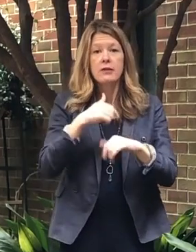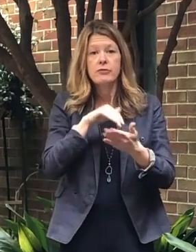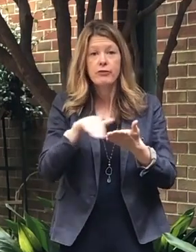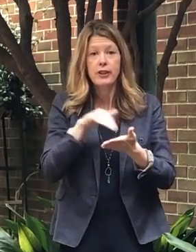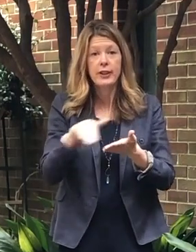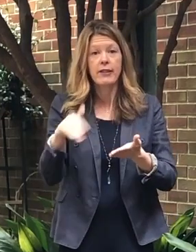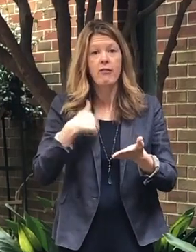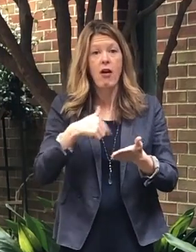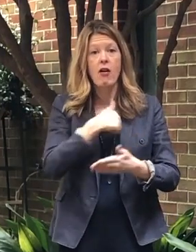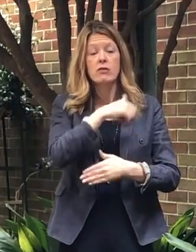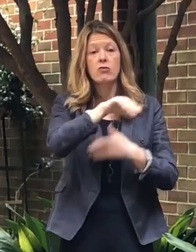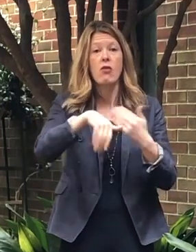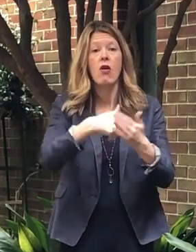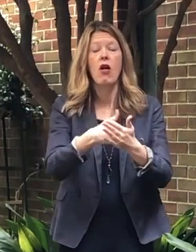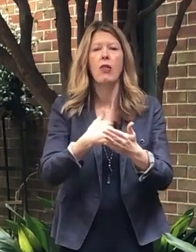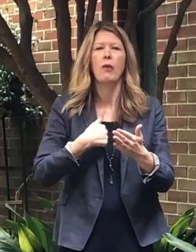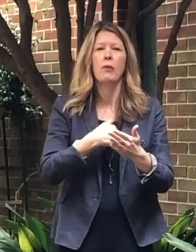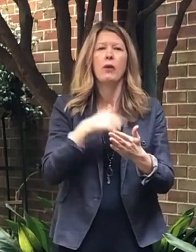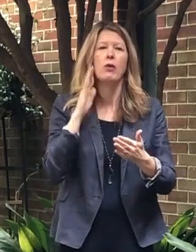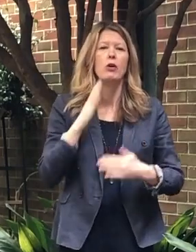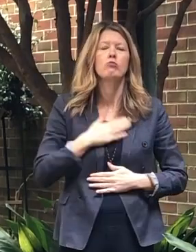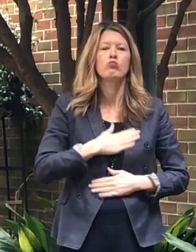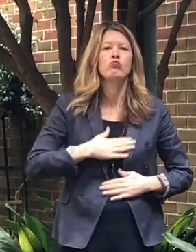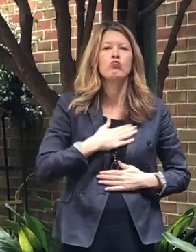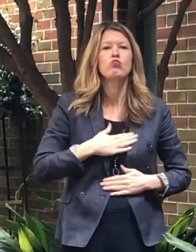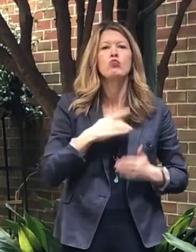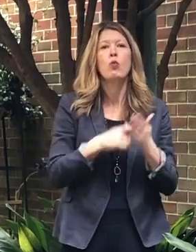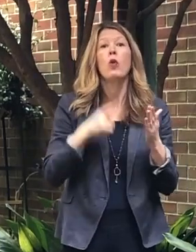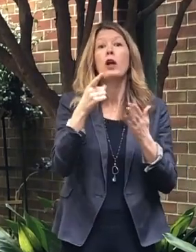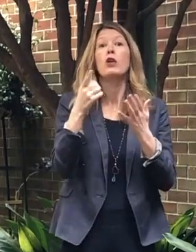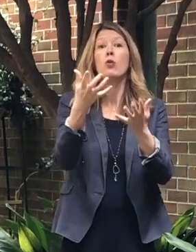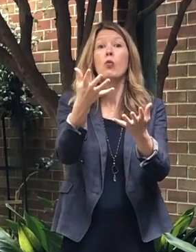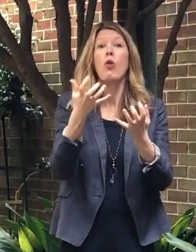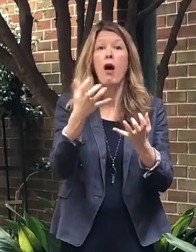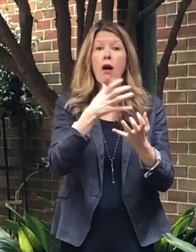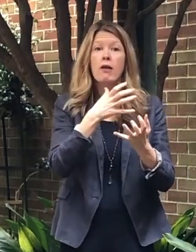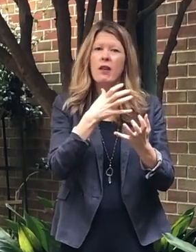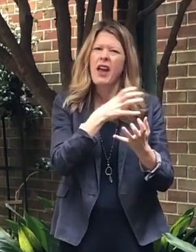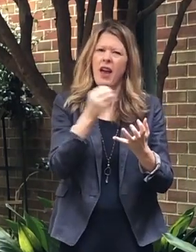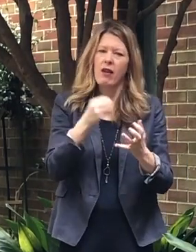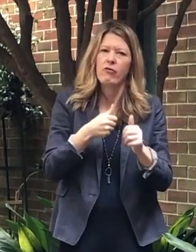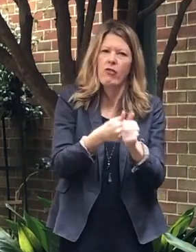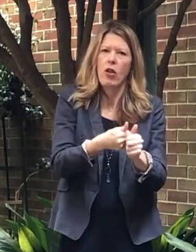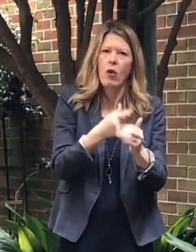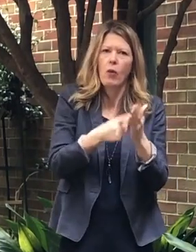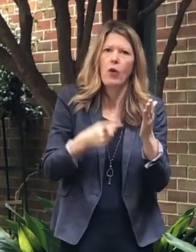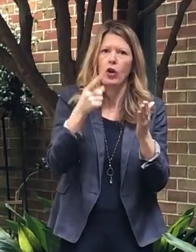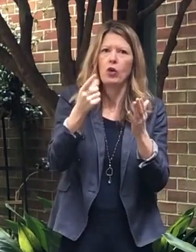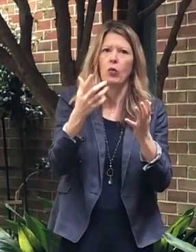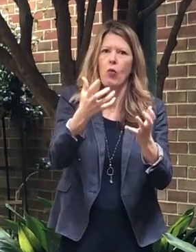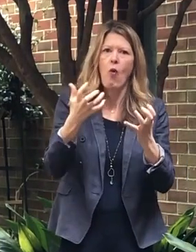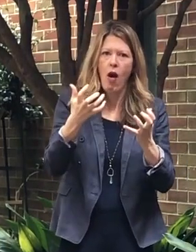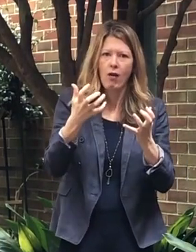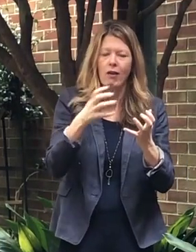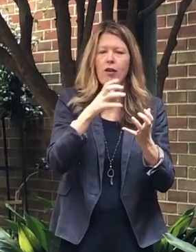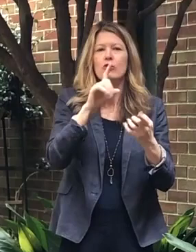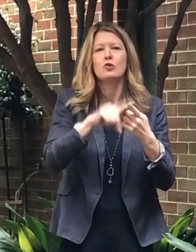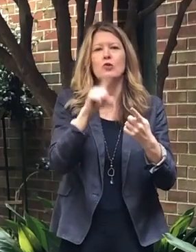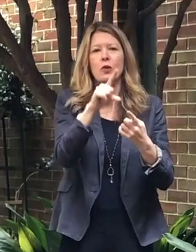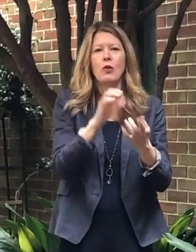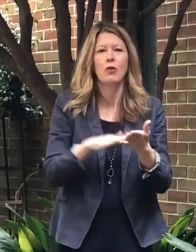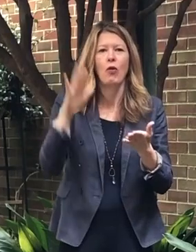us, that we may delight in your will and walk in your ways, to the glory of your